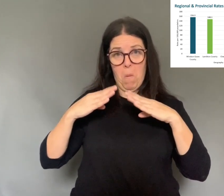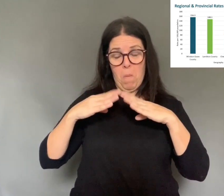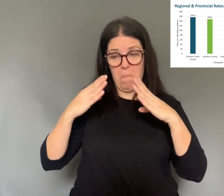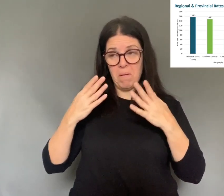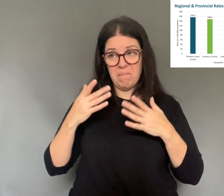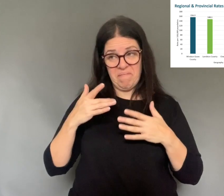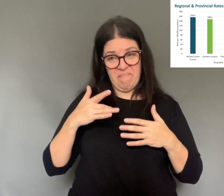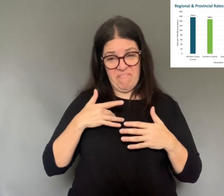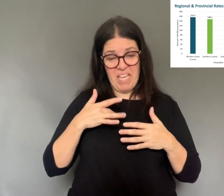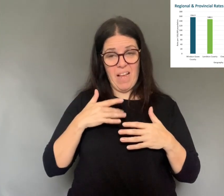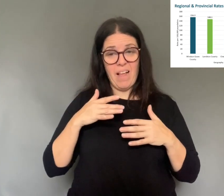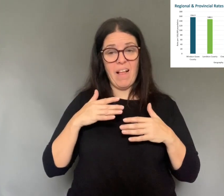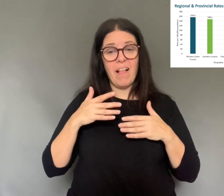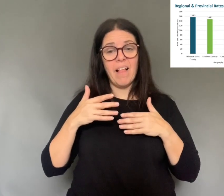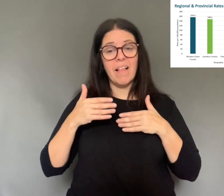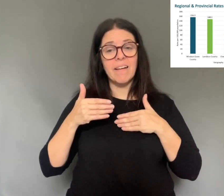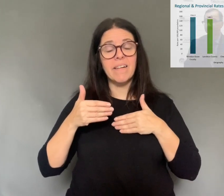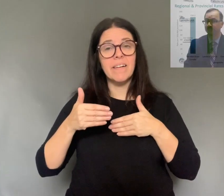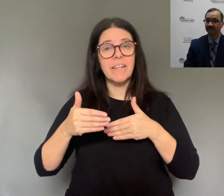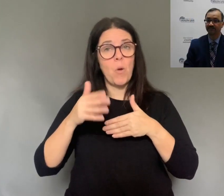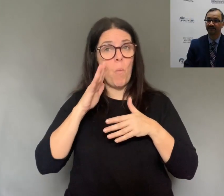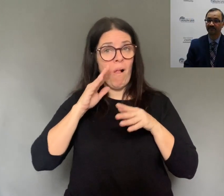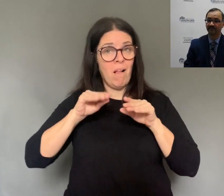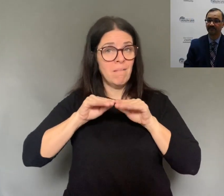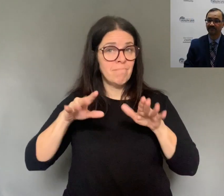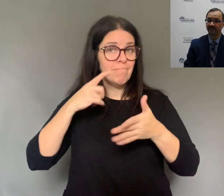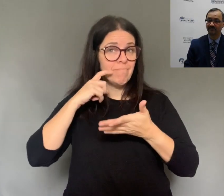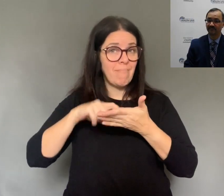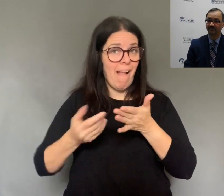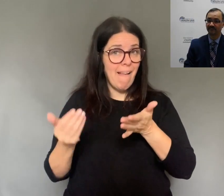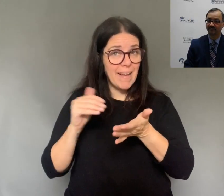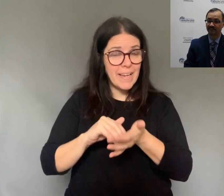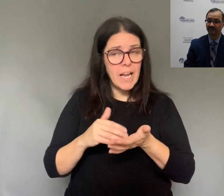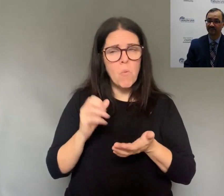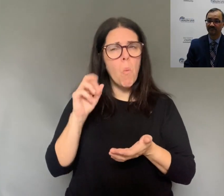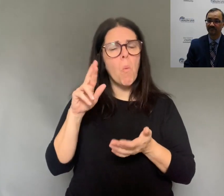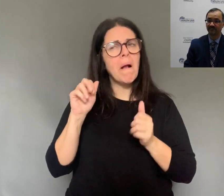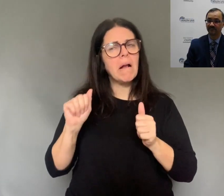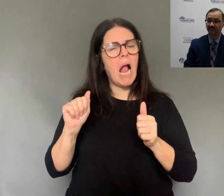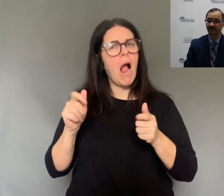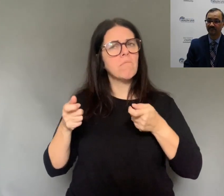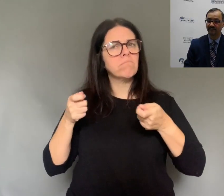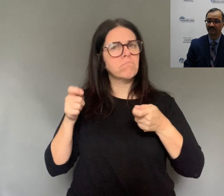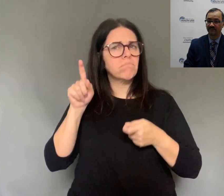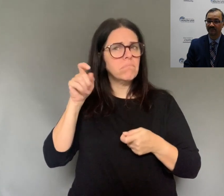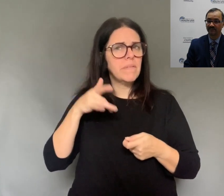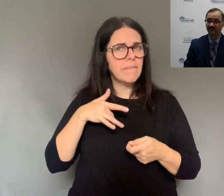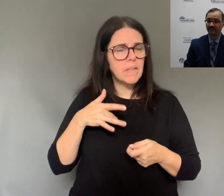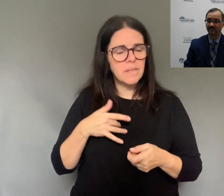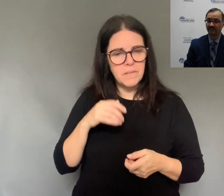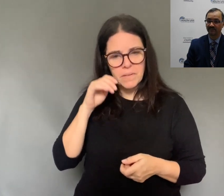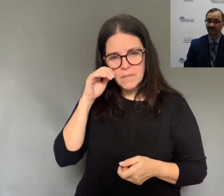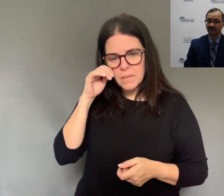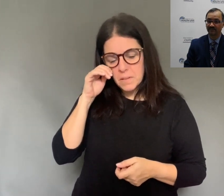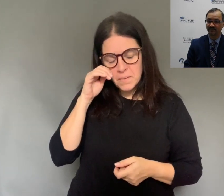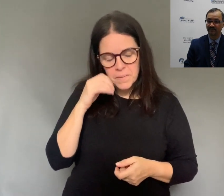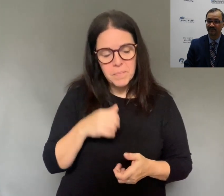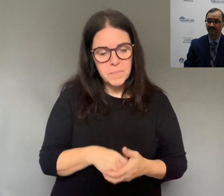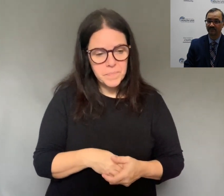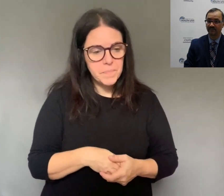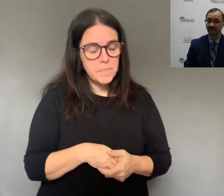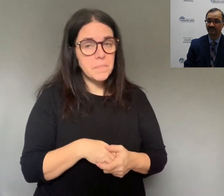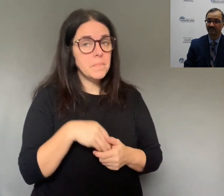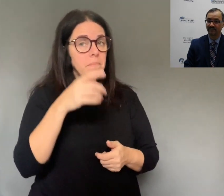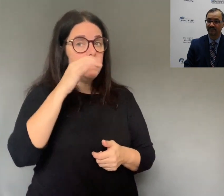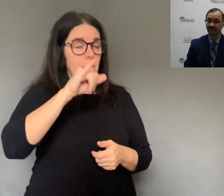Any questions from the Windsor Star? Yes, good morning. Now, with businesses opening up, is it reasonable